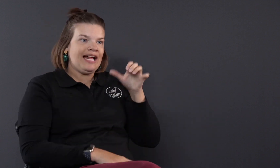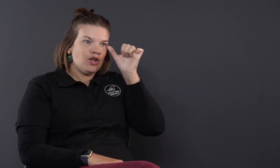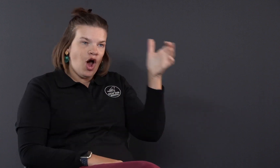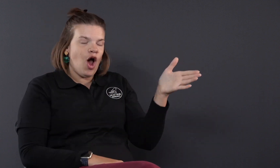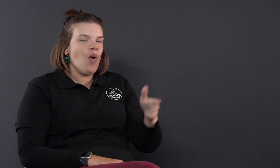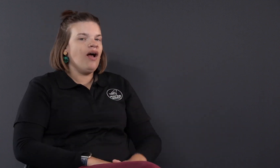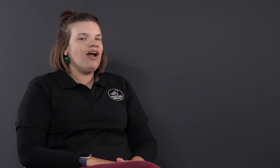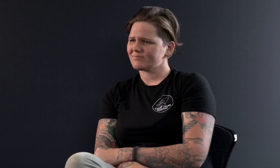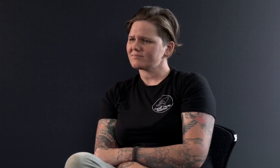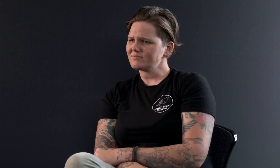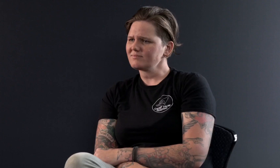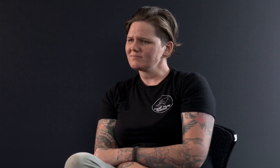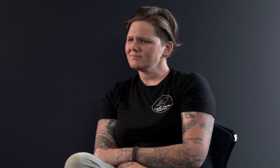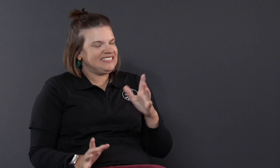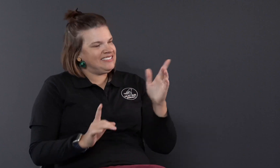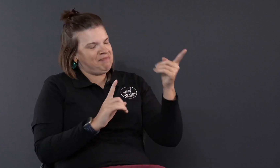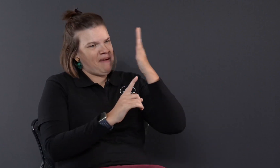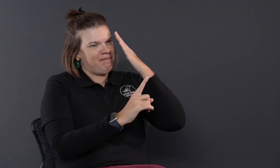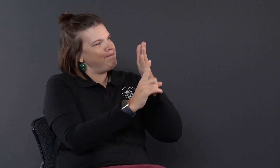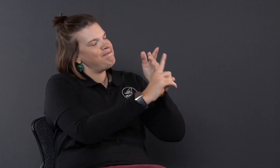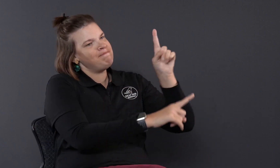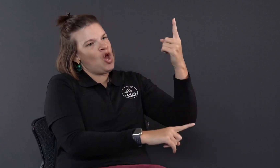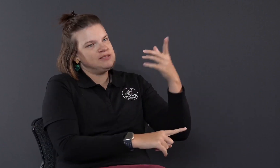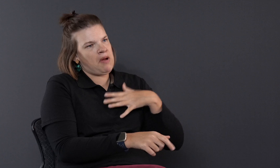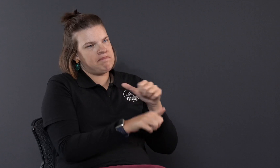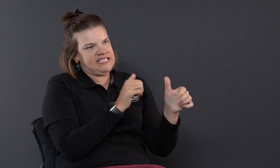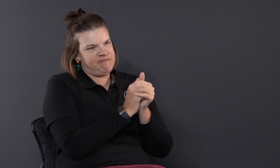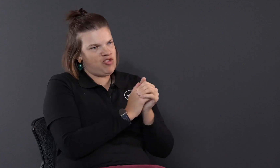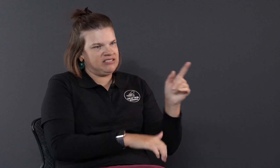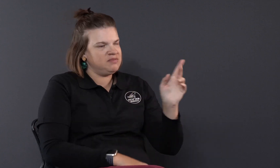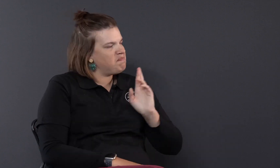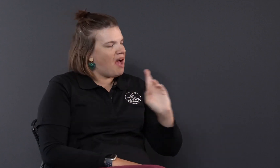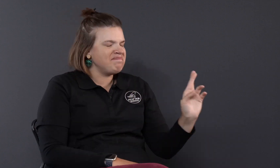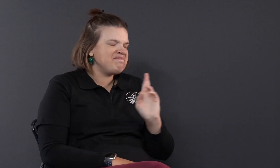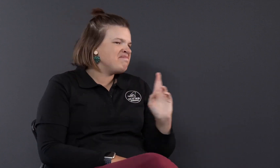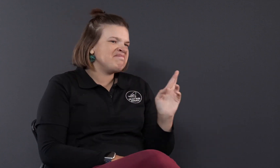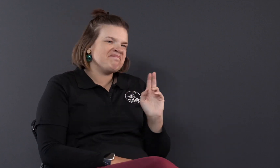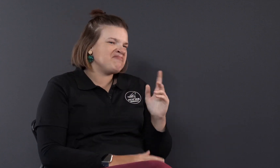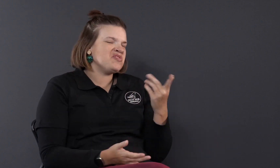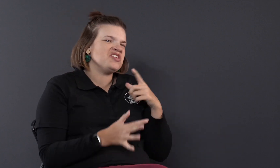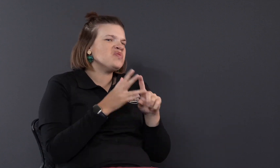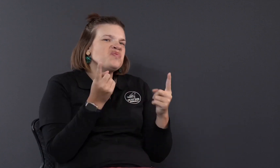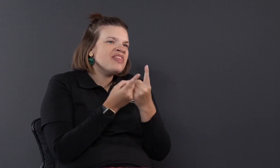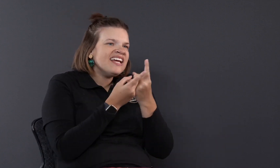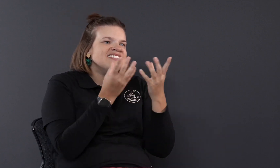Mum was such an important person in my life and we were extremely close. She was my best friend and we did so much